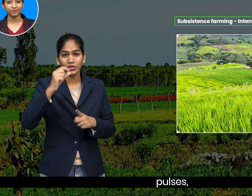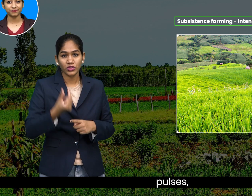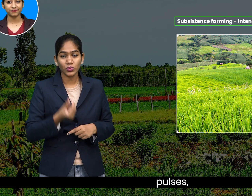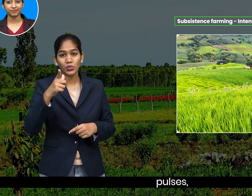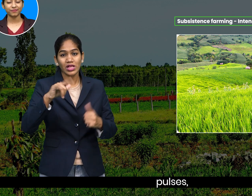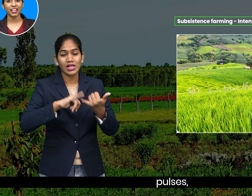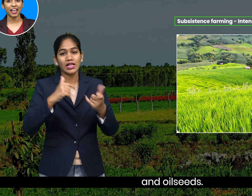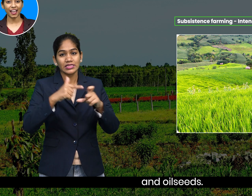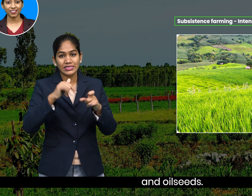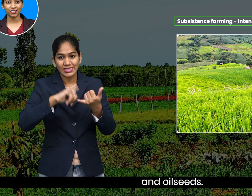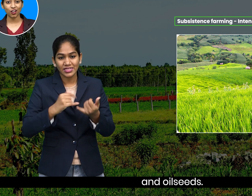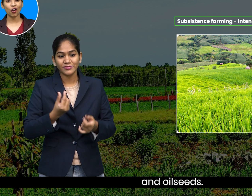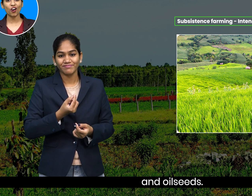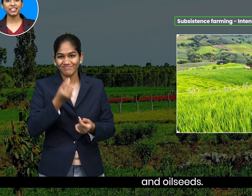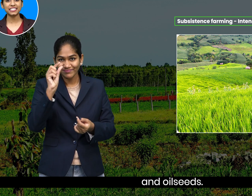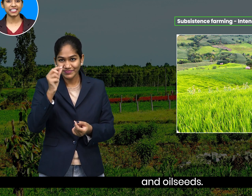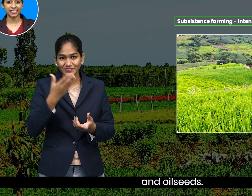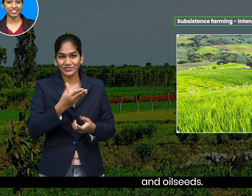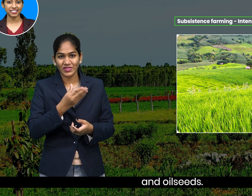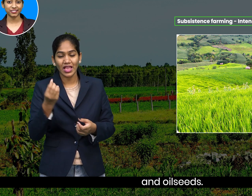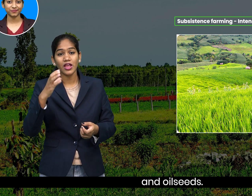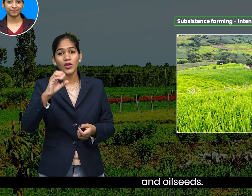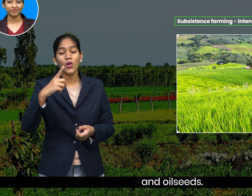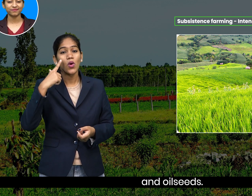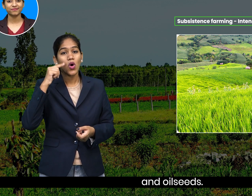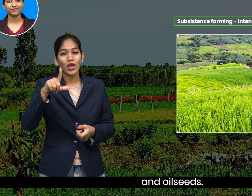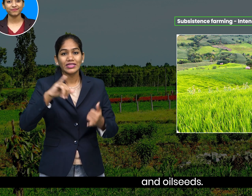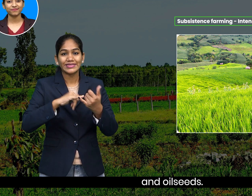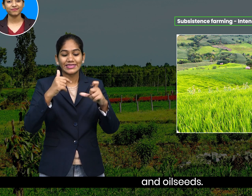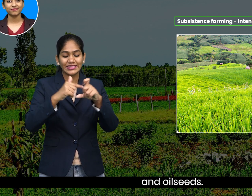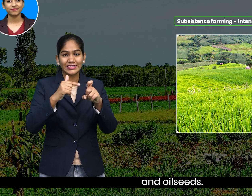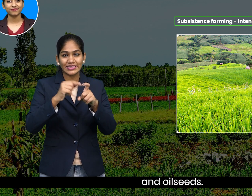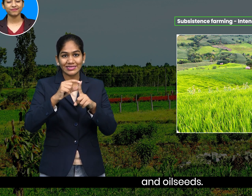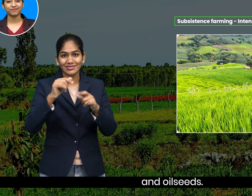pulses, and oil seeds.